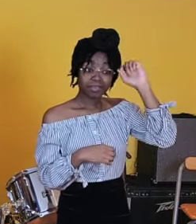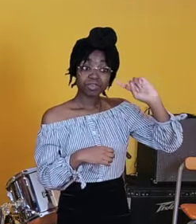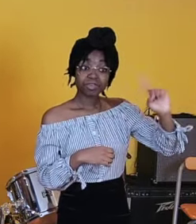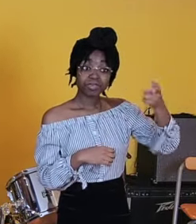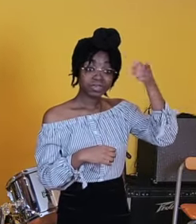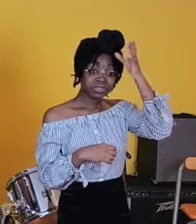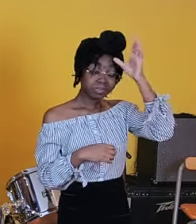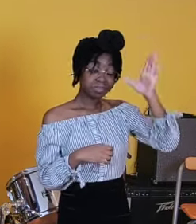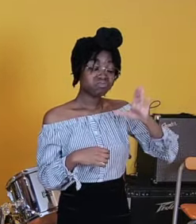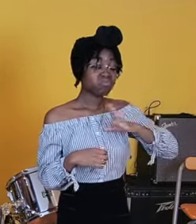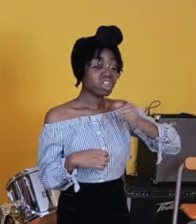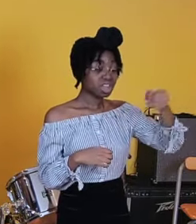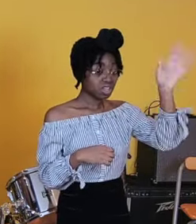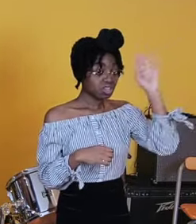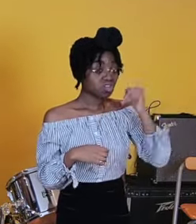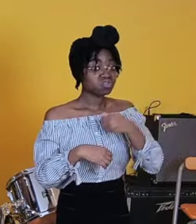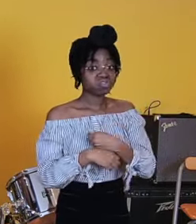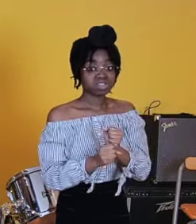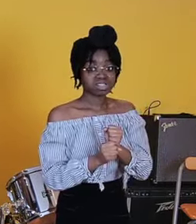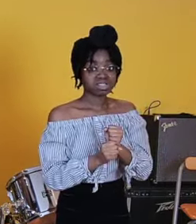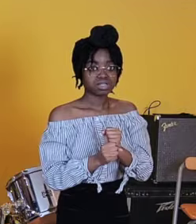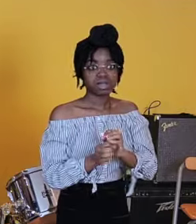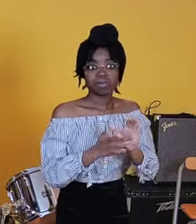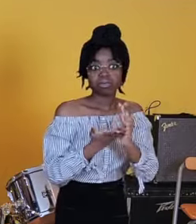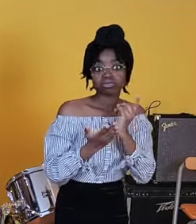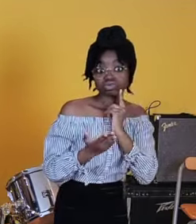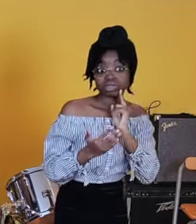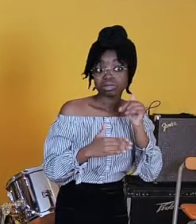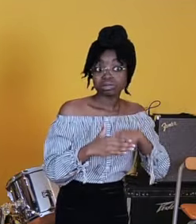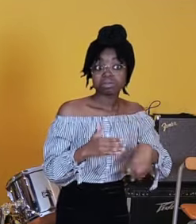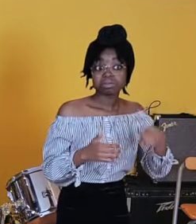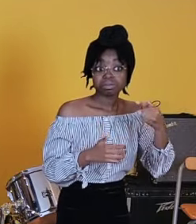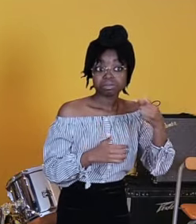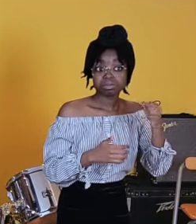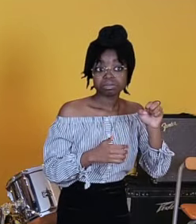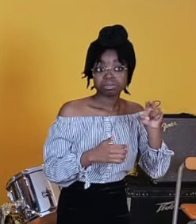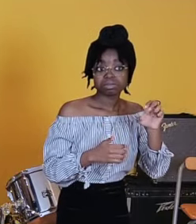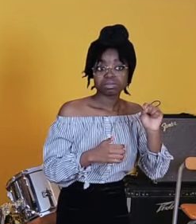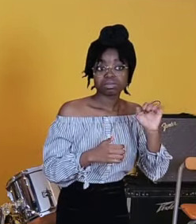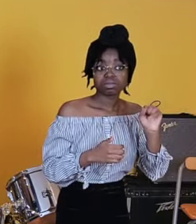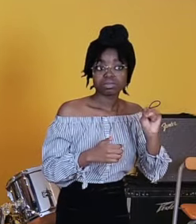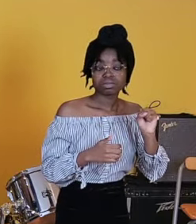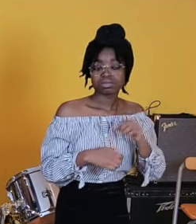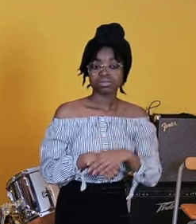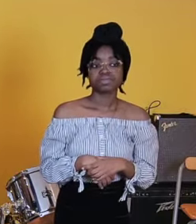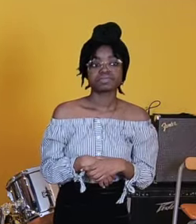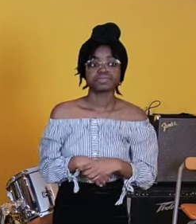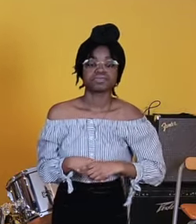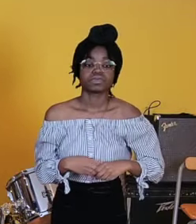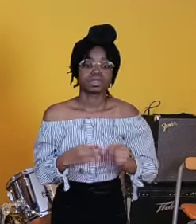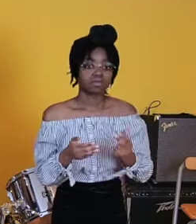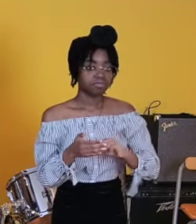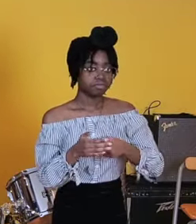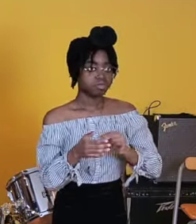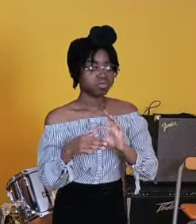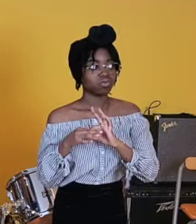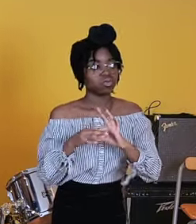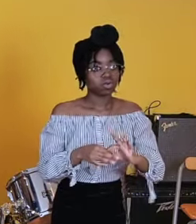He was the first man that God created. The Bible says that in Genesis, right? So literally, which means that in terms of the role of a